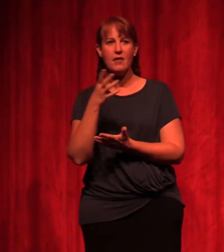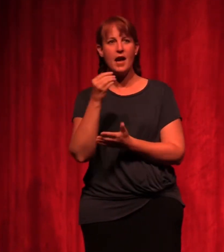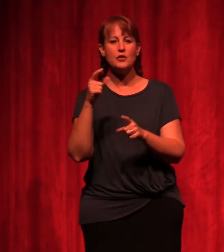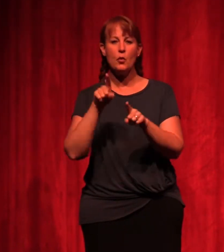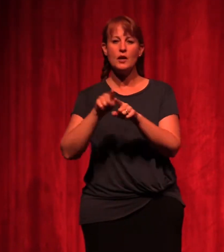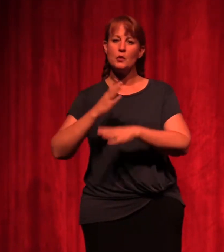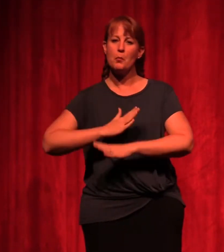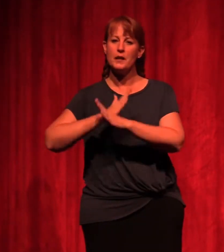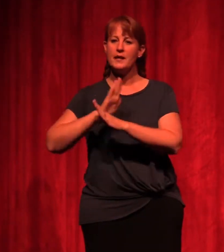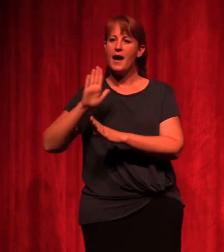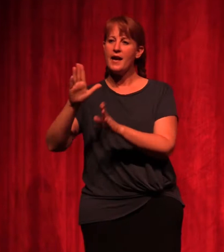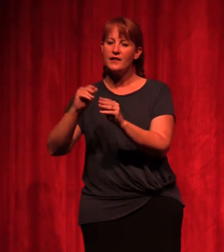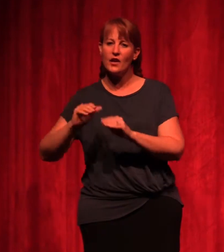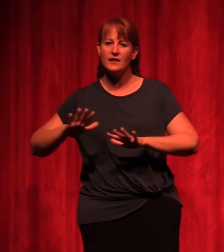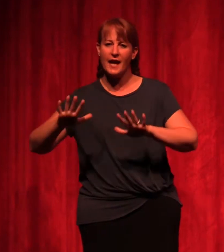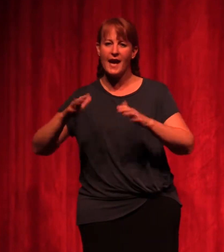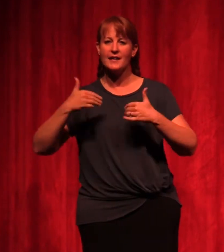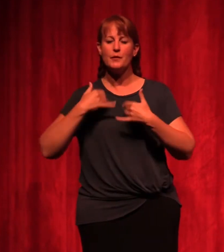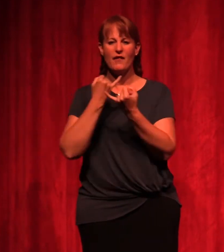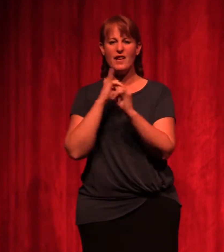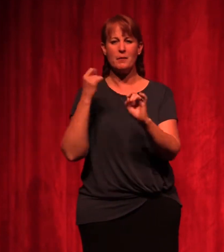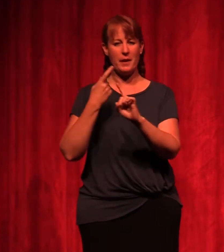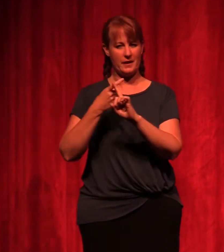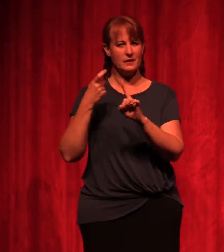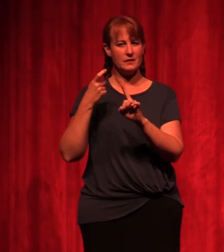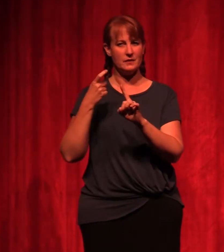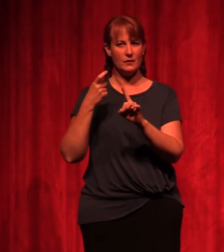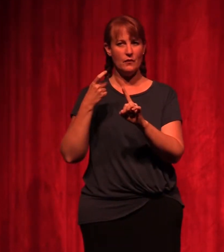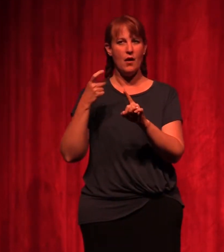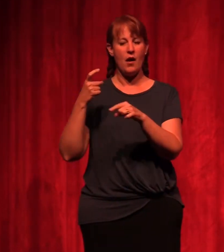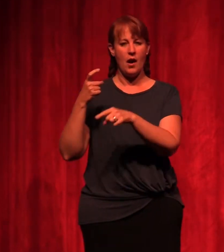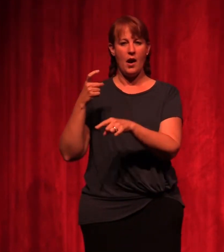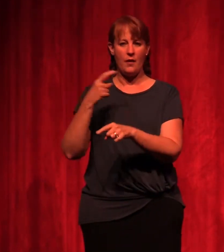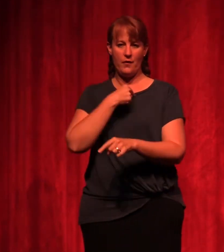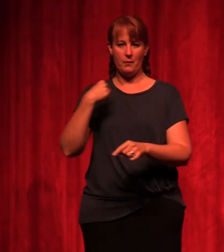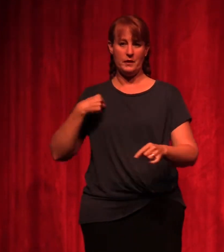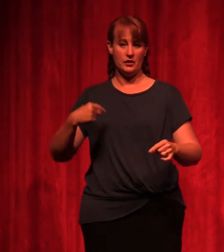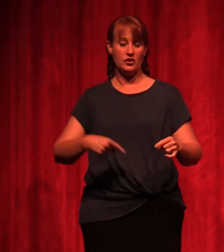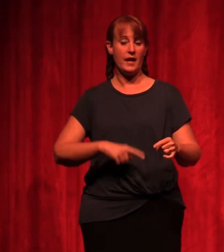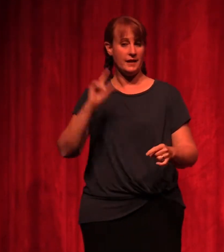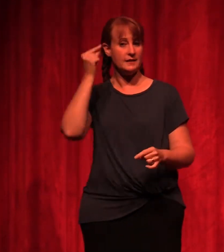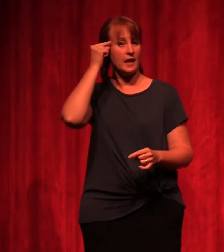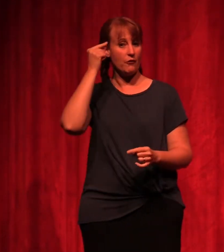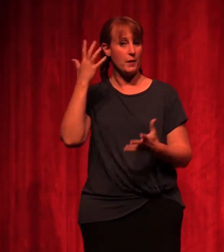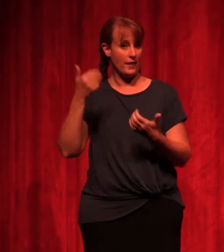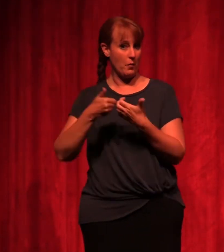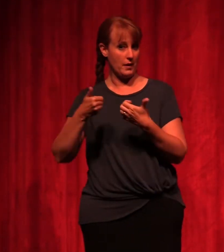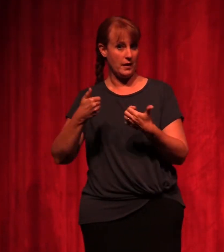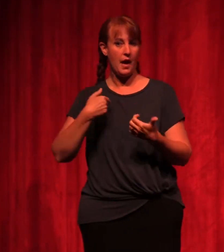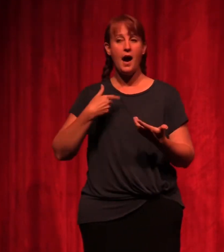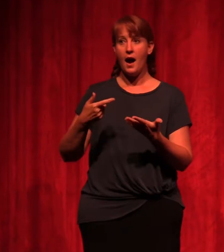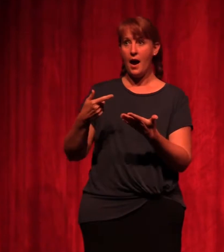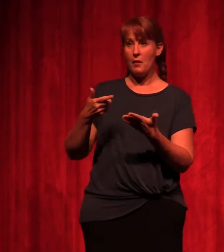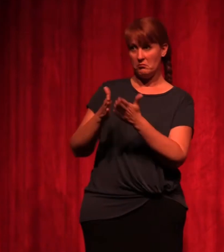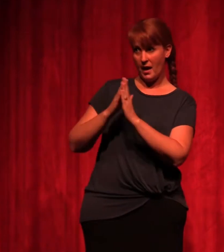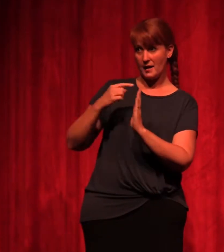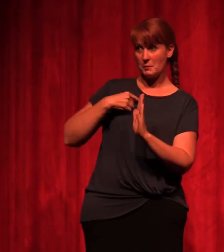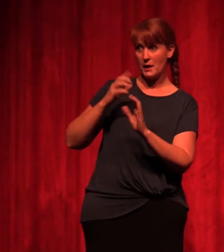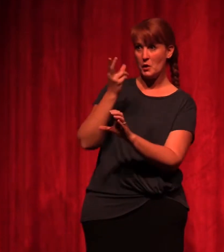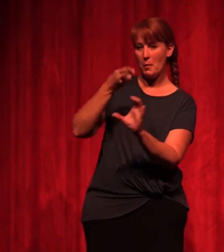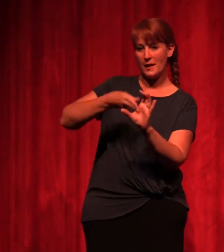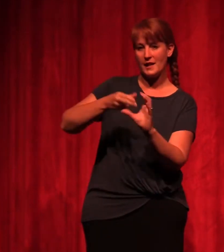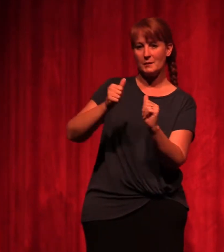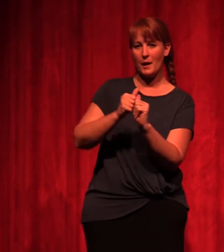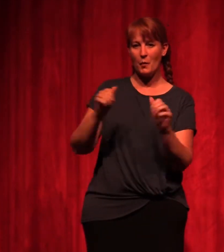to protect their land and to gain independence for their country from the Chinese government. And I was asked to participate at an